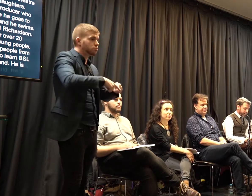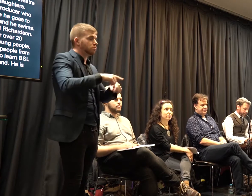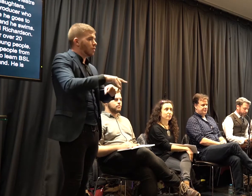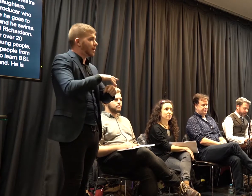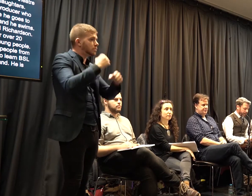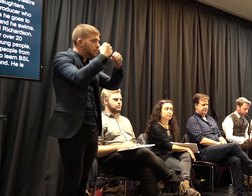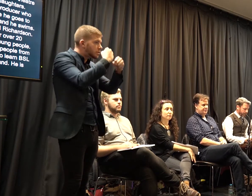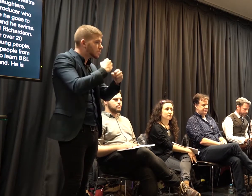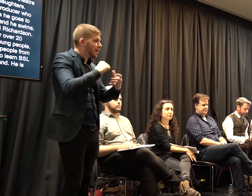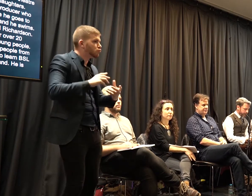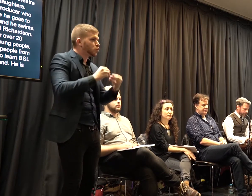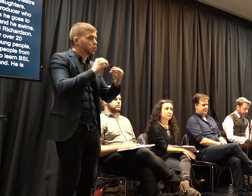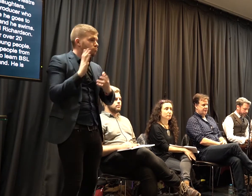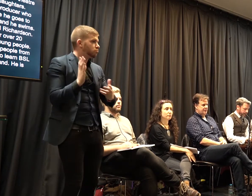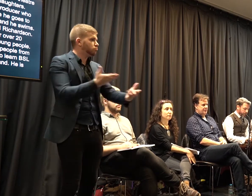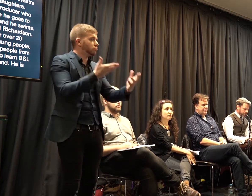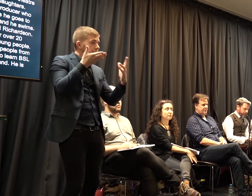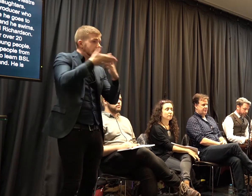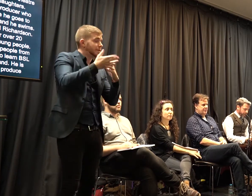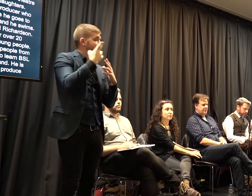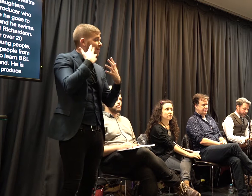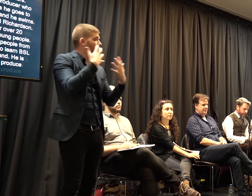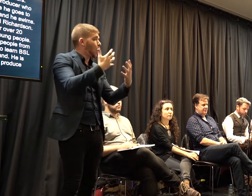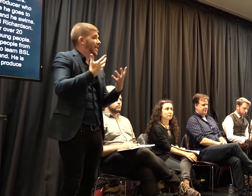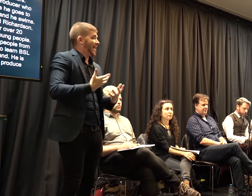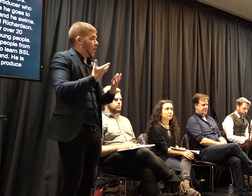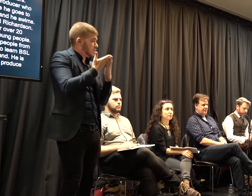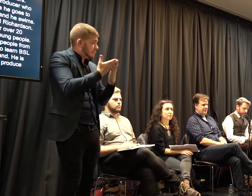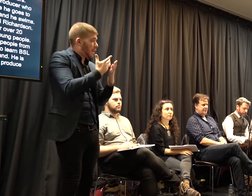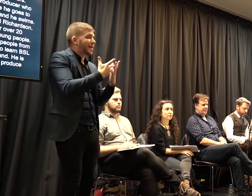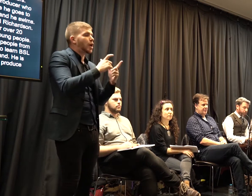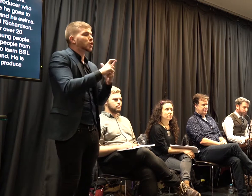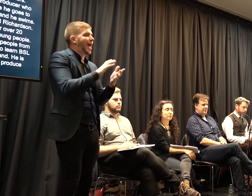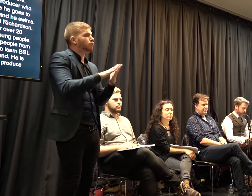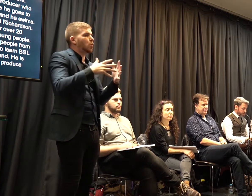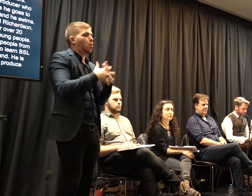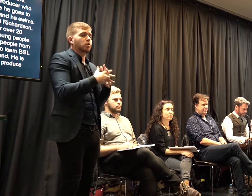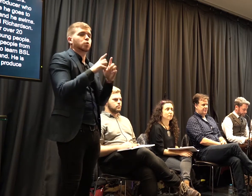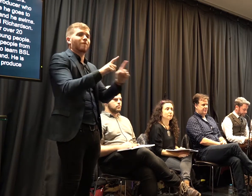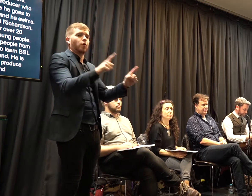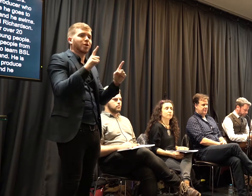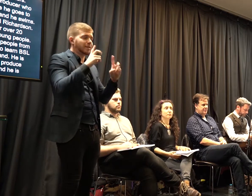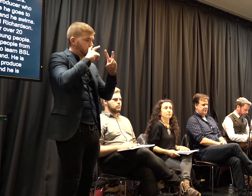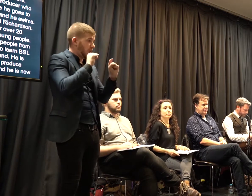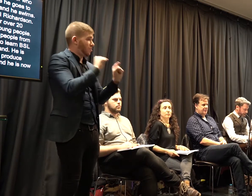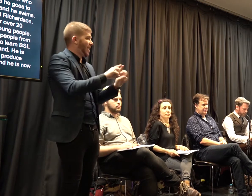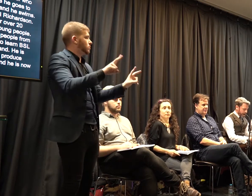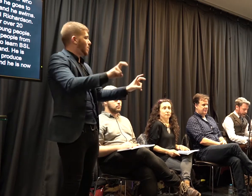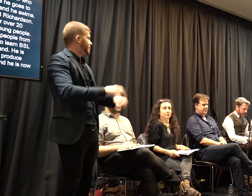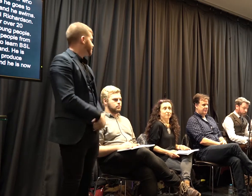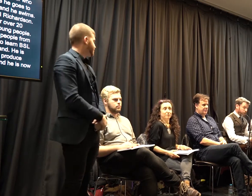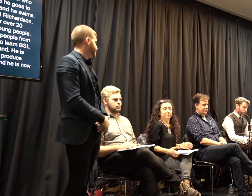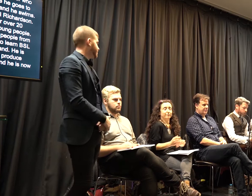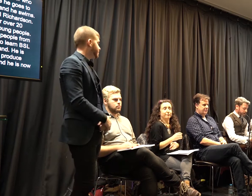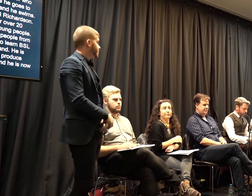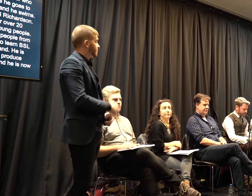work that is accessible to deaf audiences, and is now doing a PhD at Heriot-Watt University researching that topic.